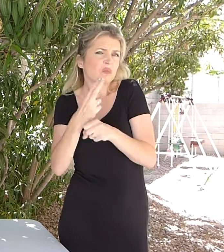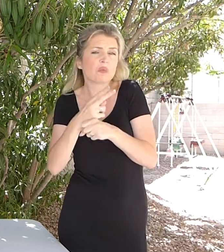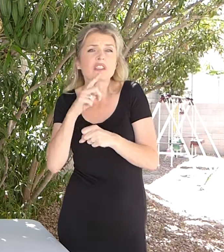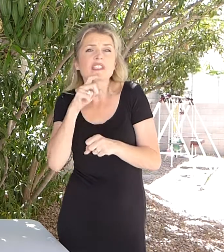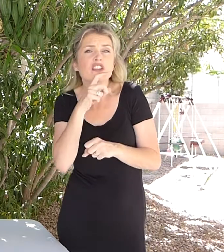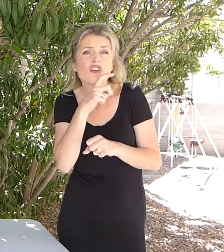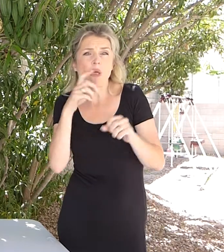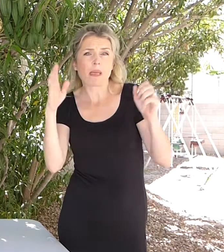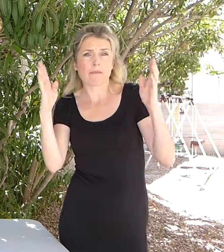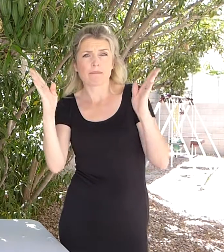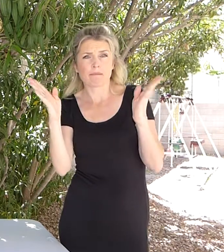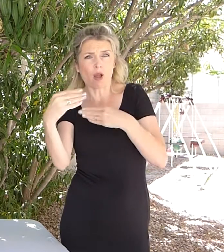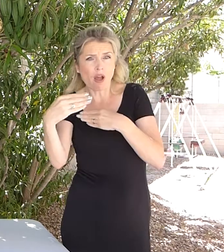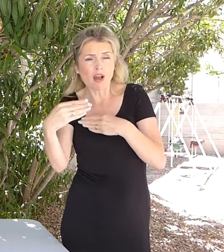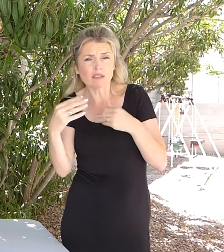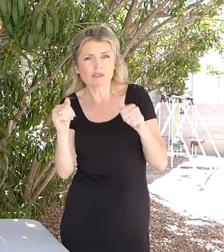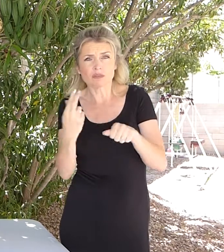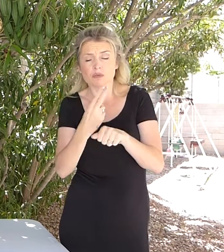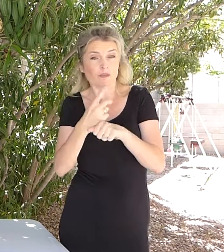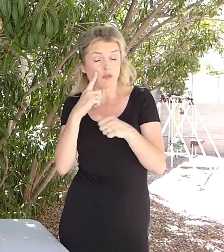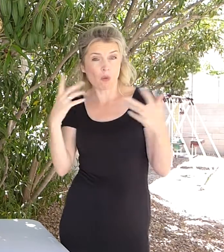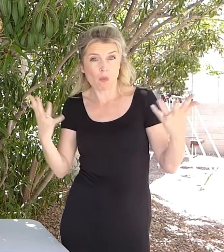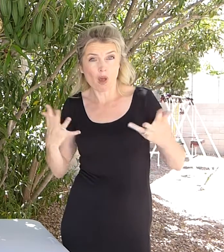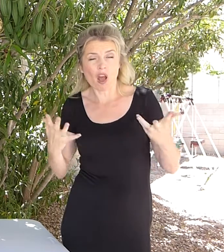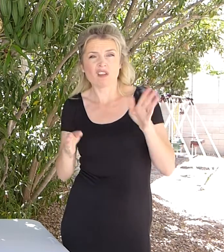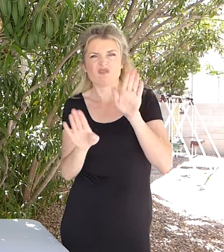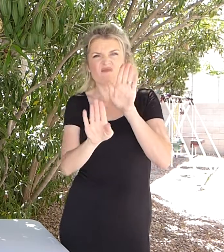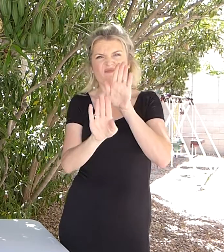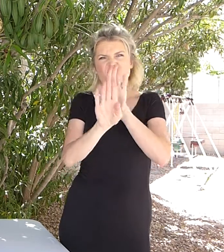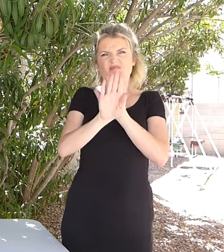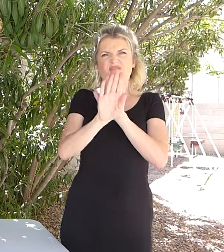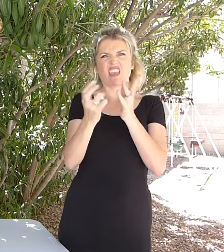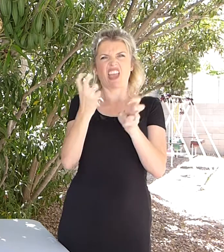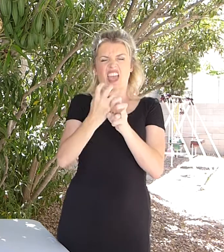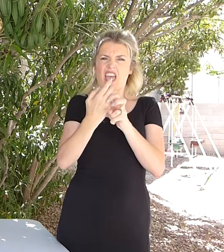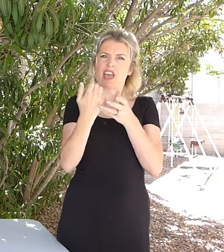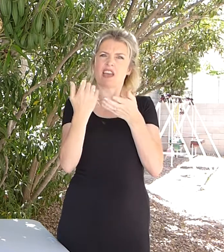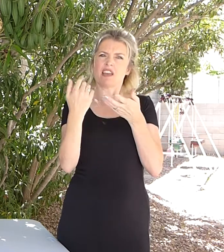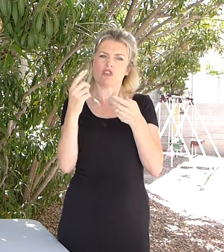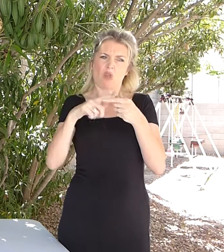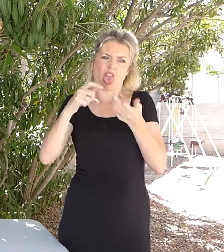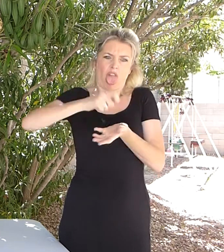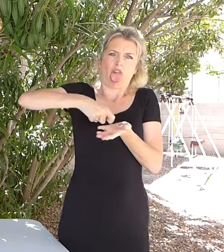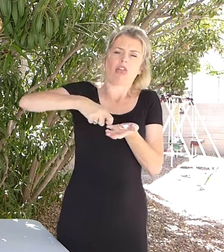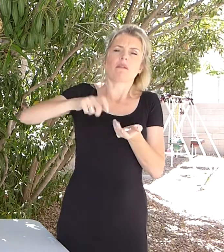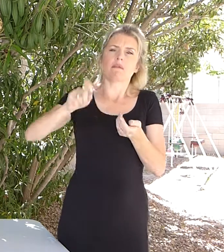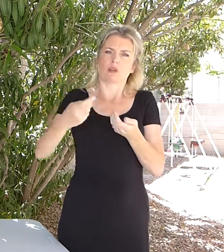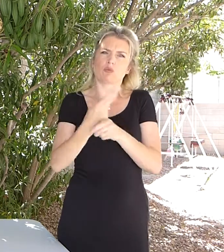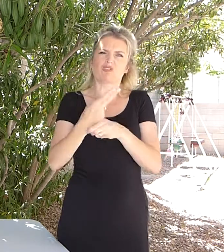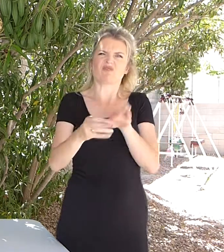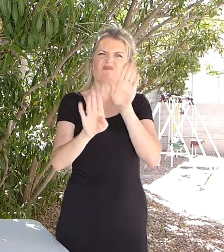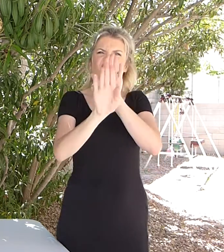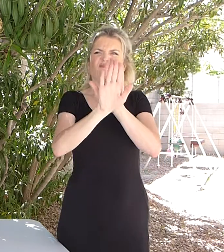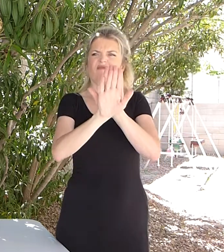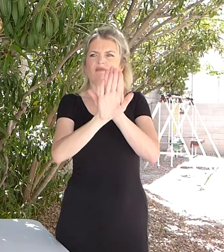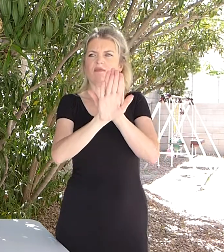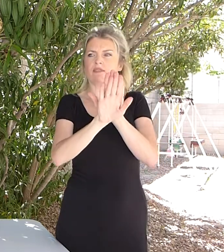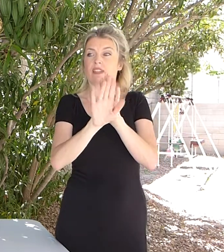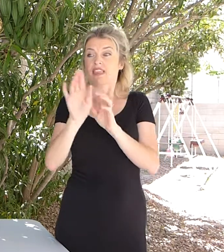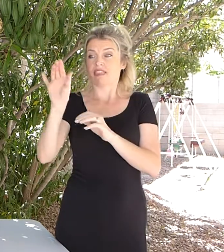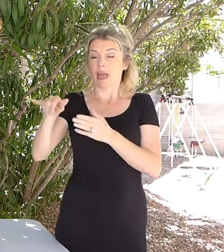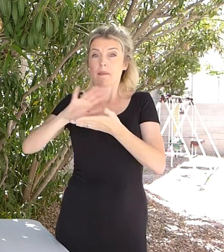this. For my project today, since it comes out to be an 11 by an